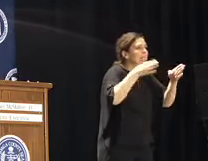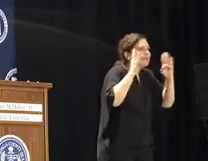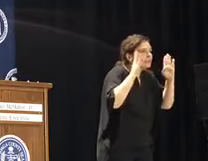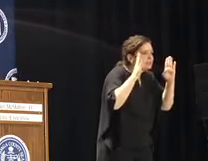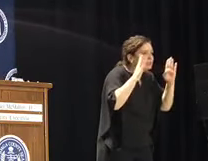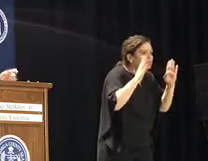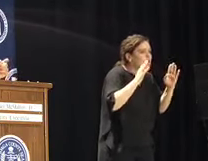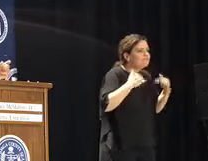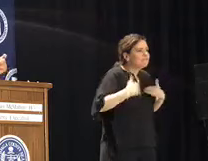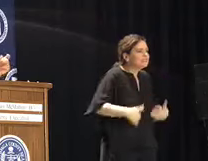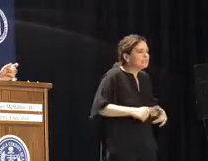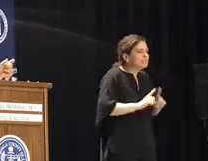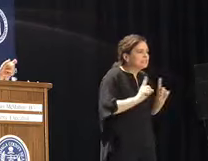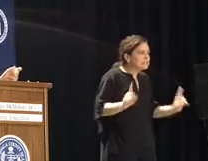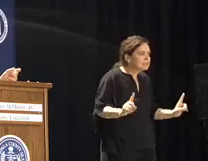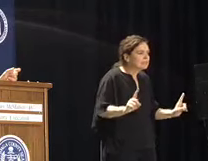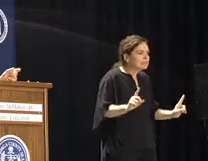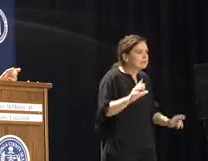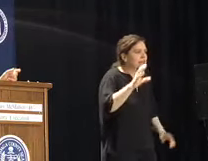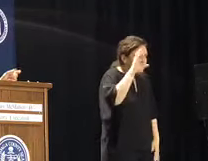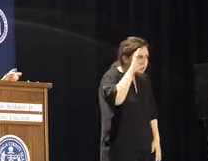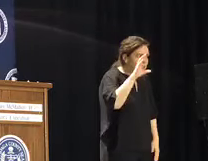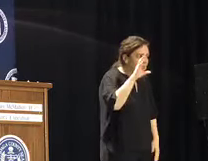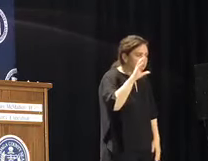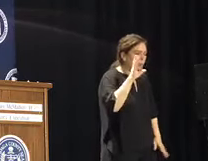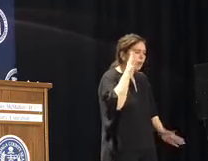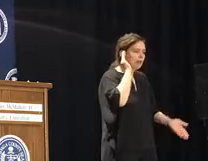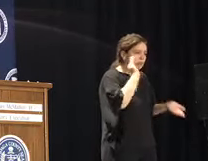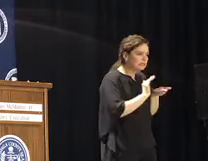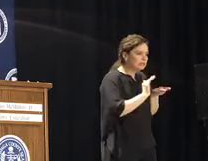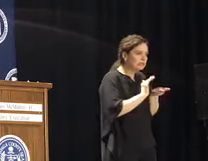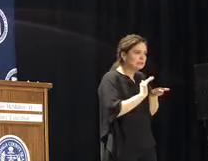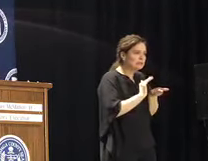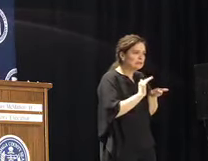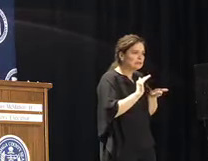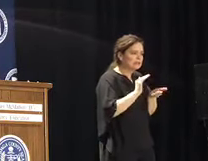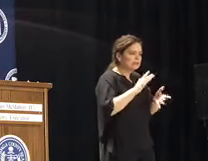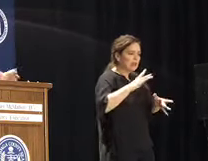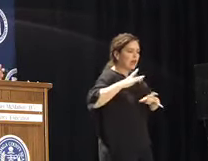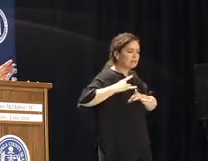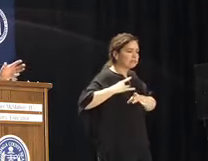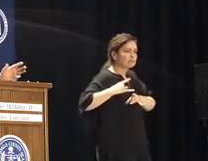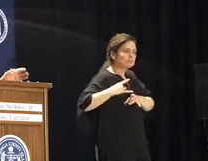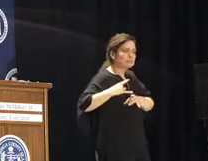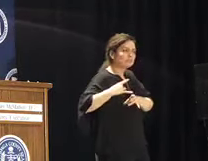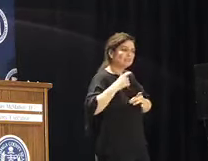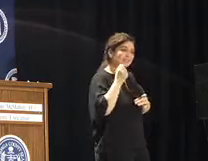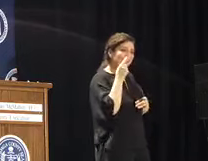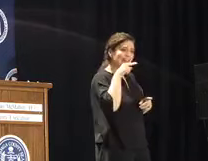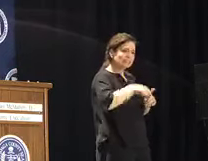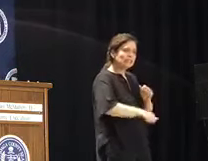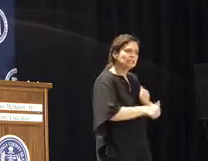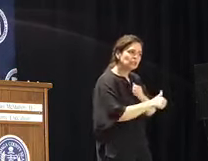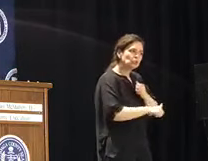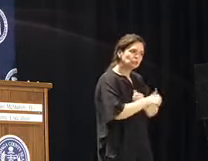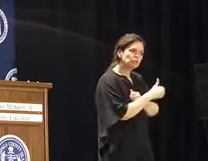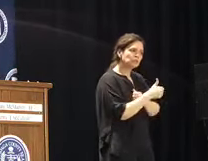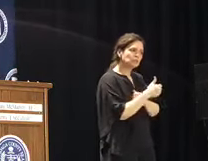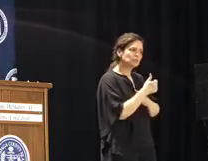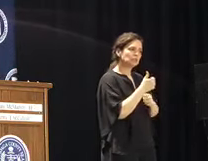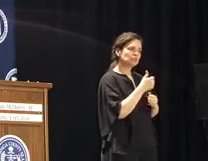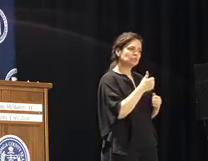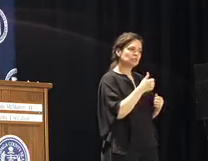health. And then the longer it's a threat to our public health, it's a threat to our overall economy and the rest of our society as well.